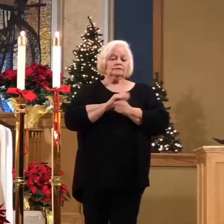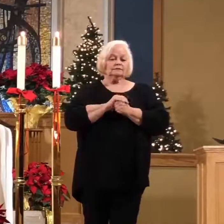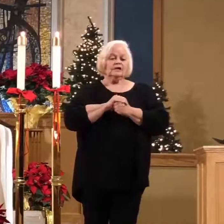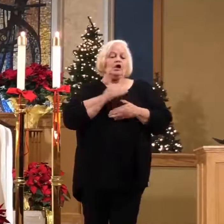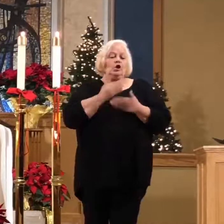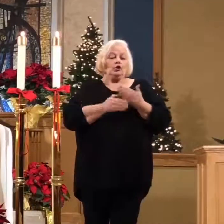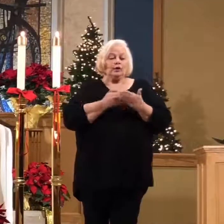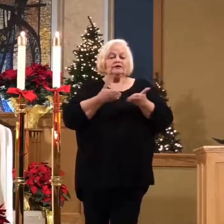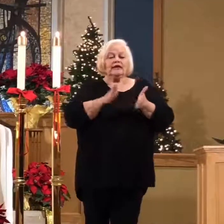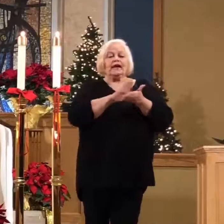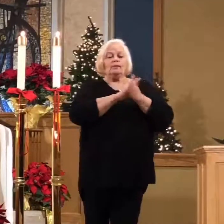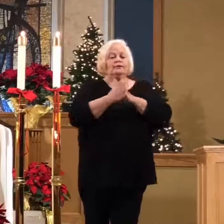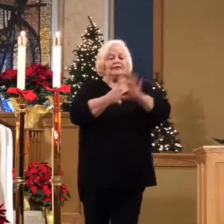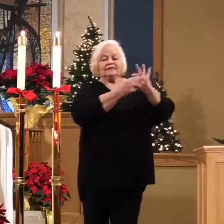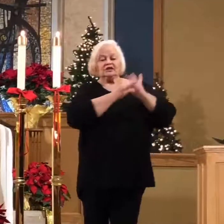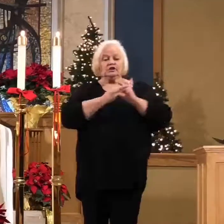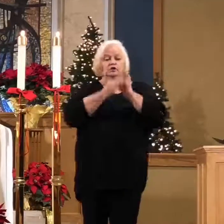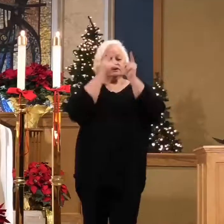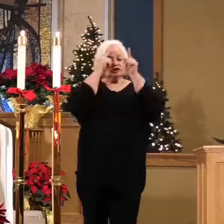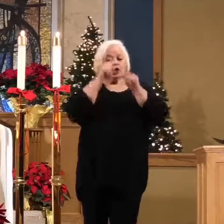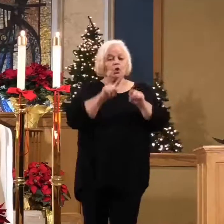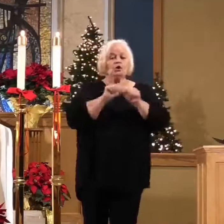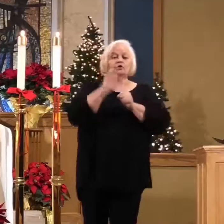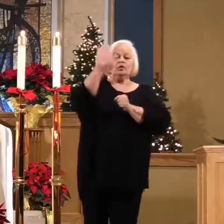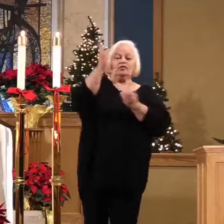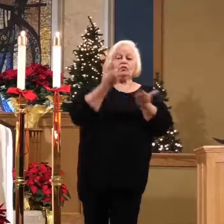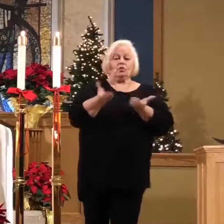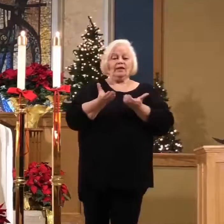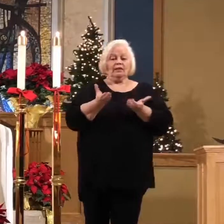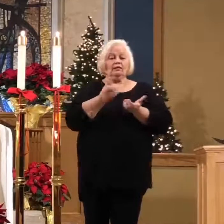and graciously grant her peace and unity in accordance with your will,